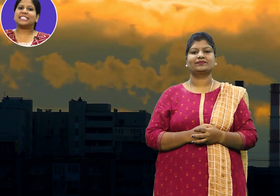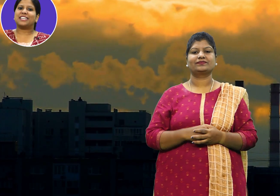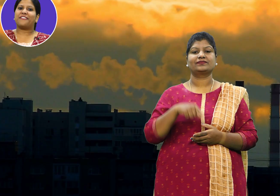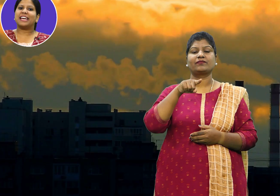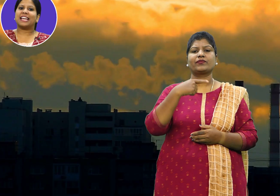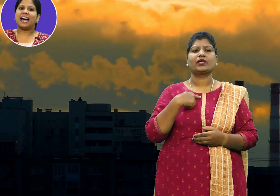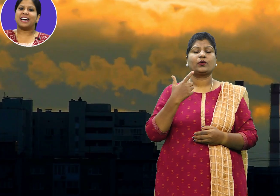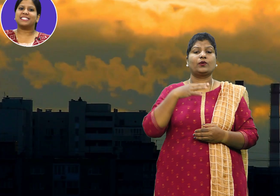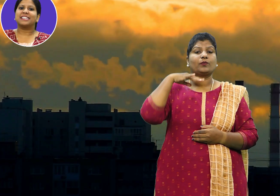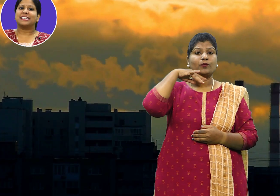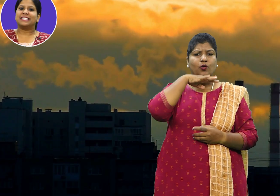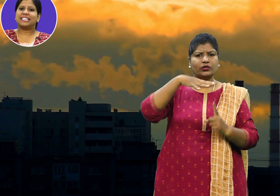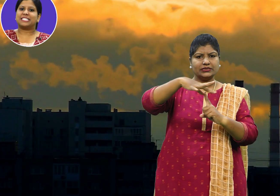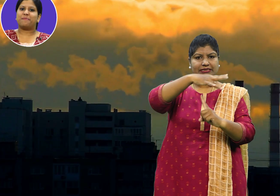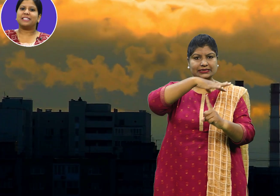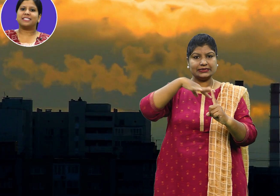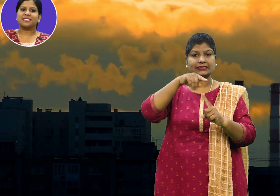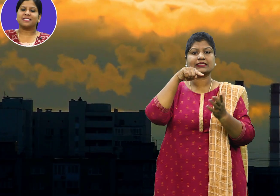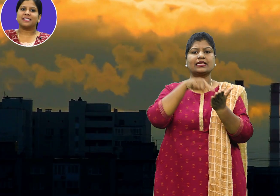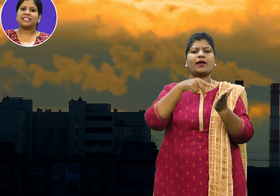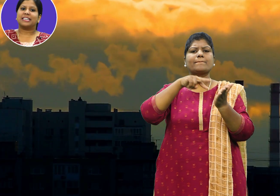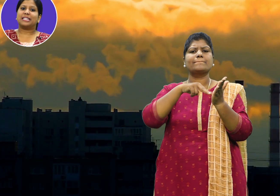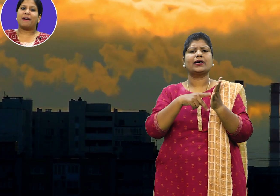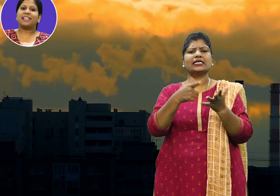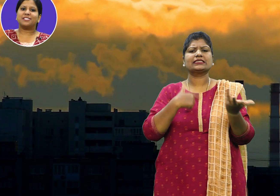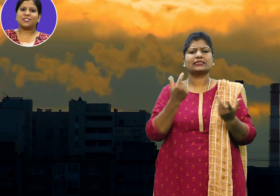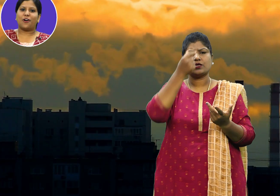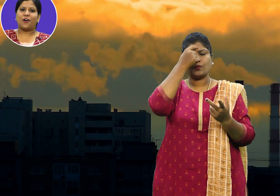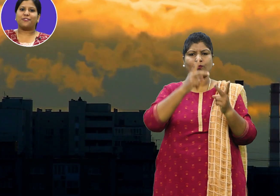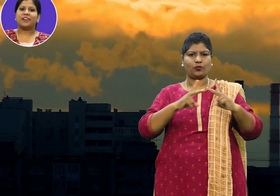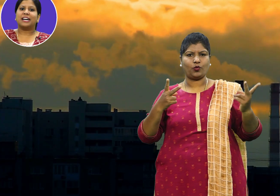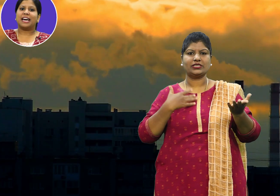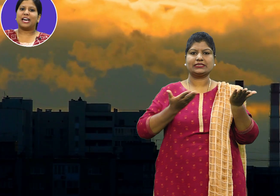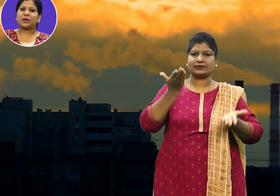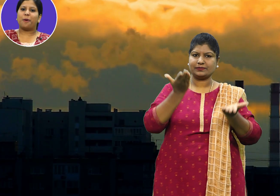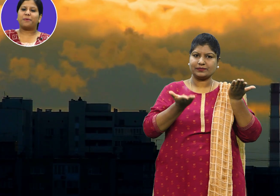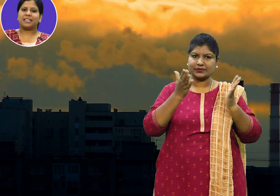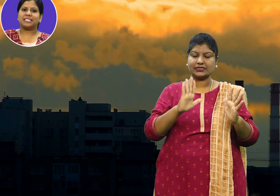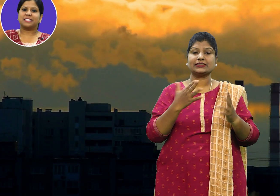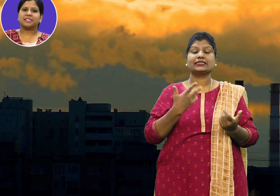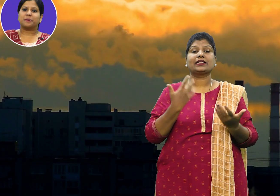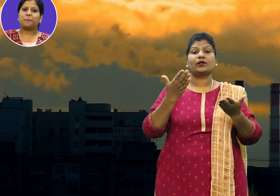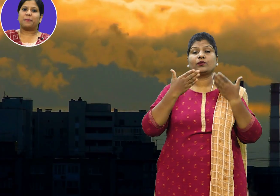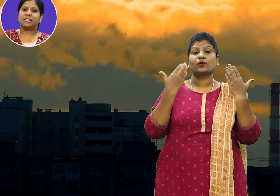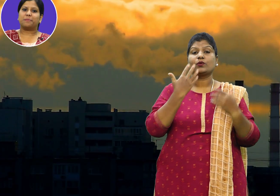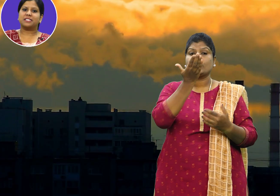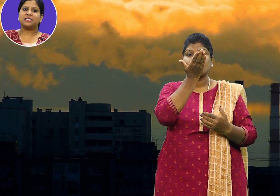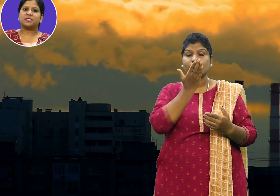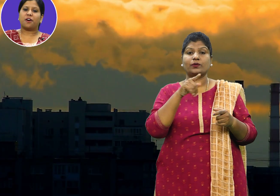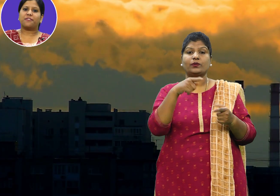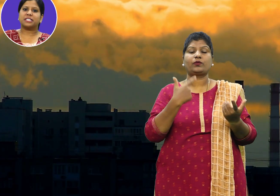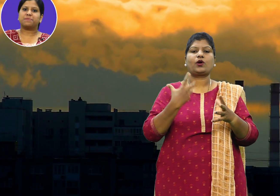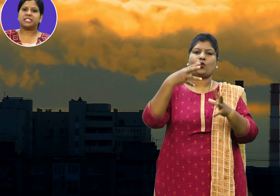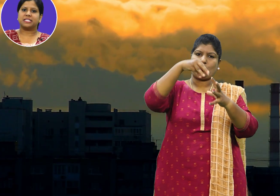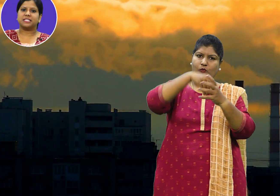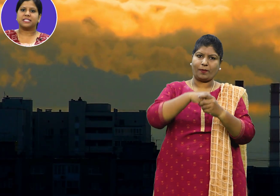Pollution is defined as the disturbance in the balance of air components by the presence